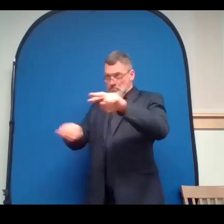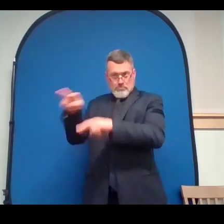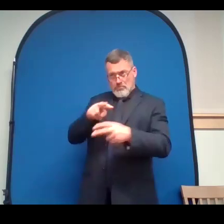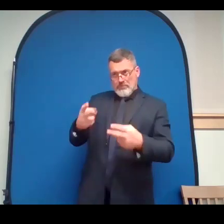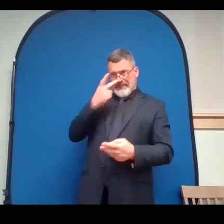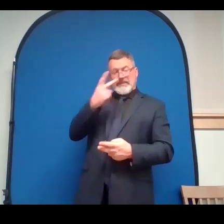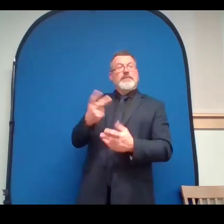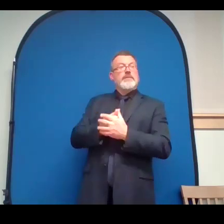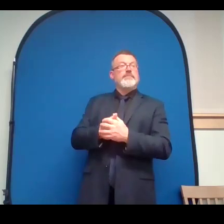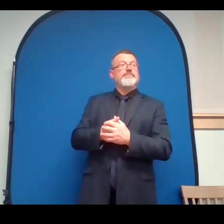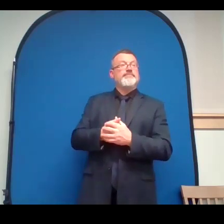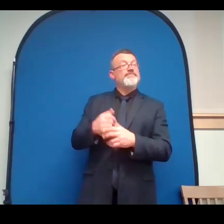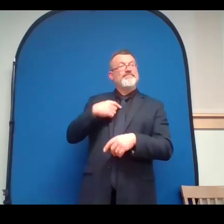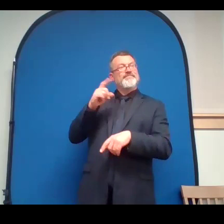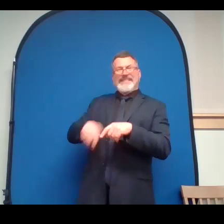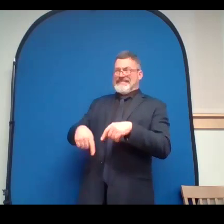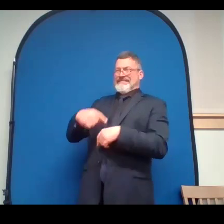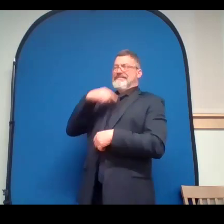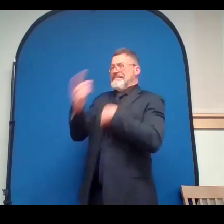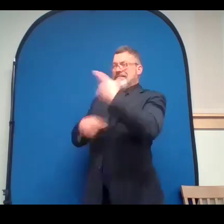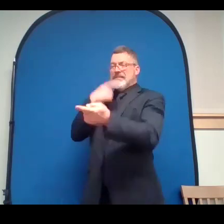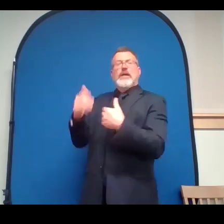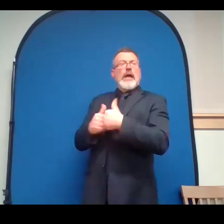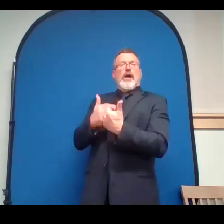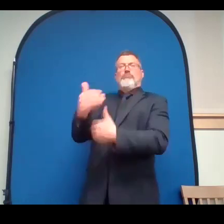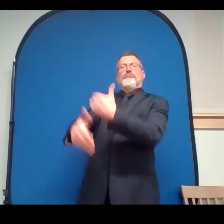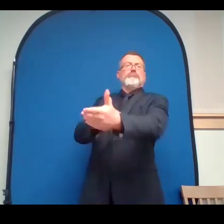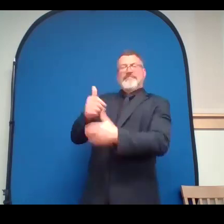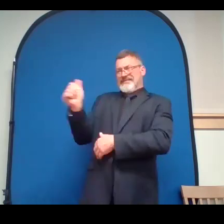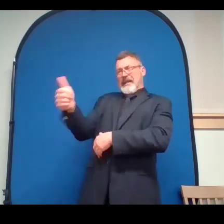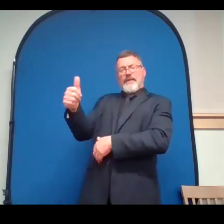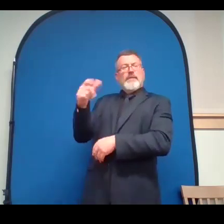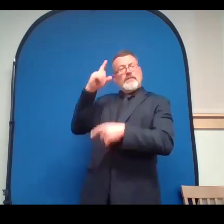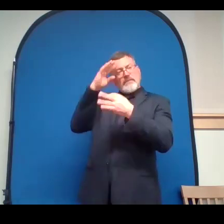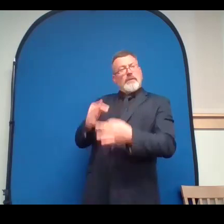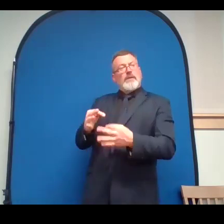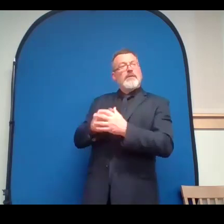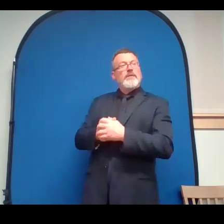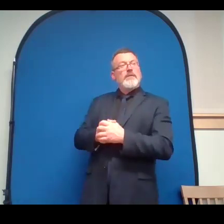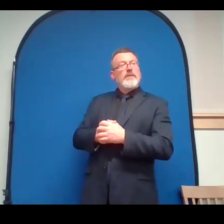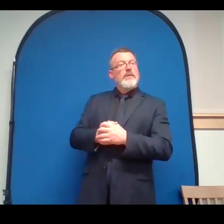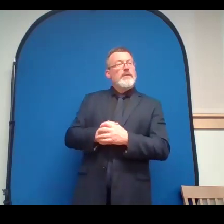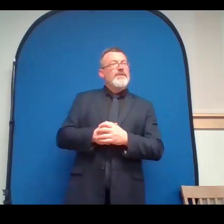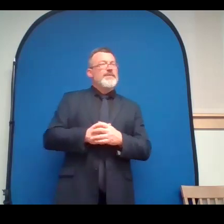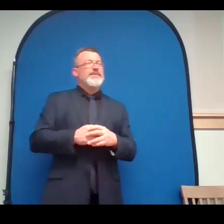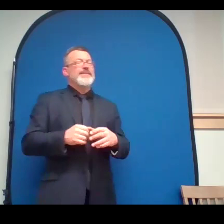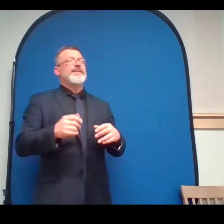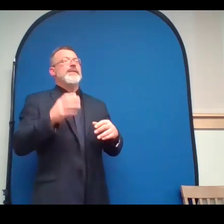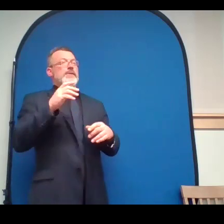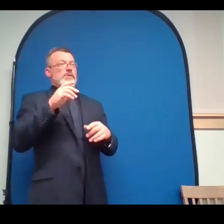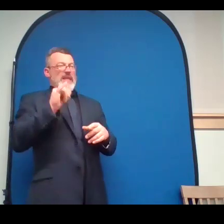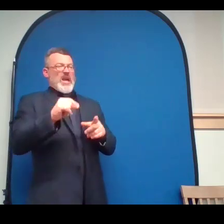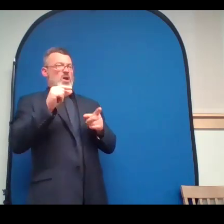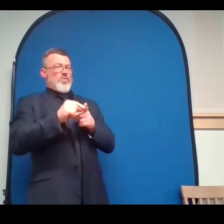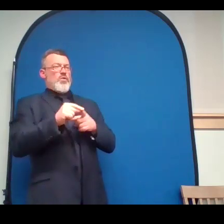dictate how they do their job, sir. Right, but in terms of a well-being check, you have to